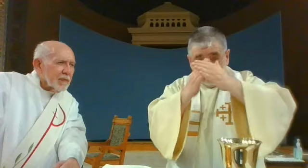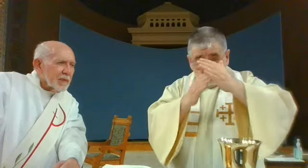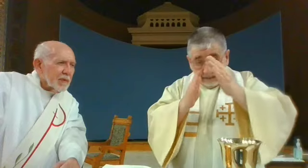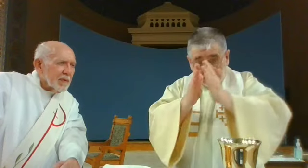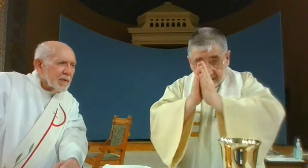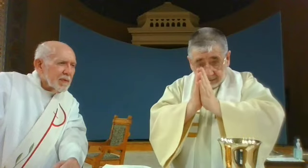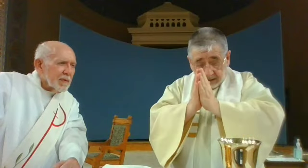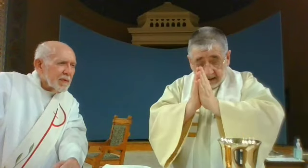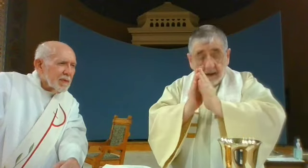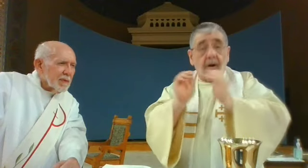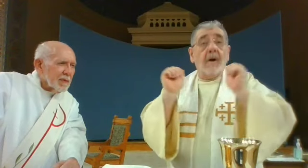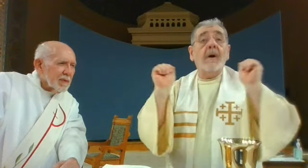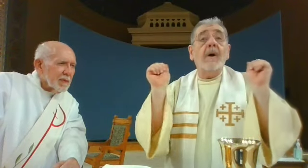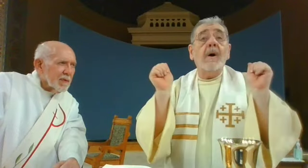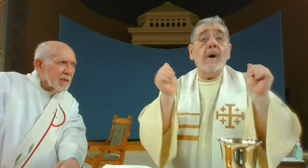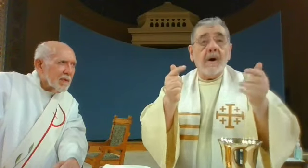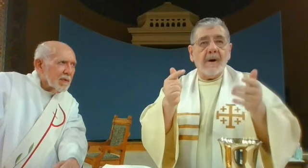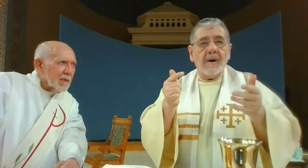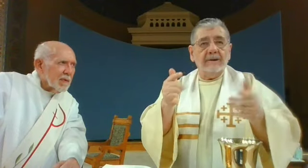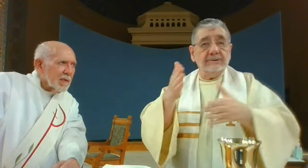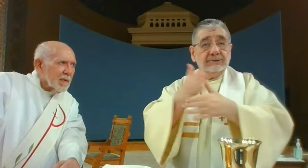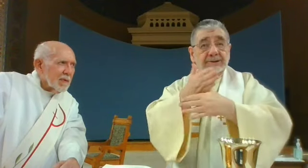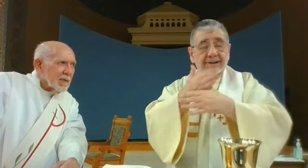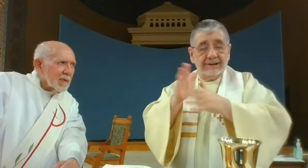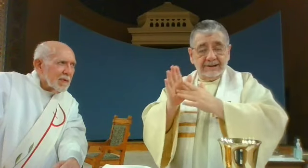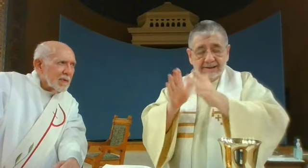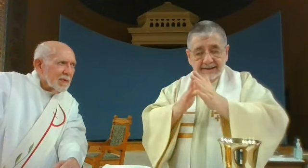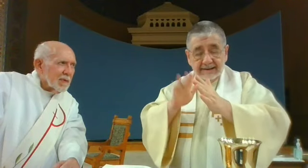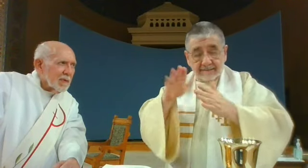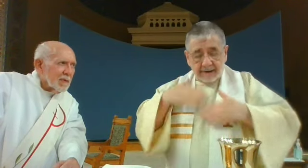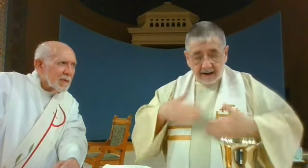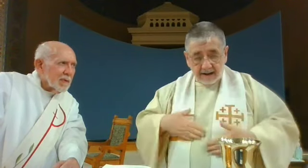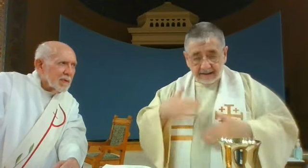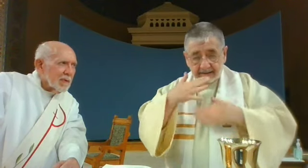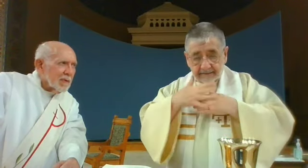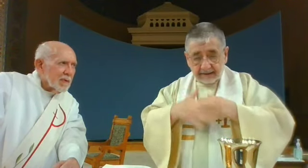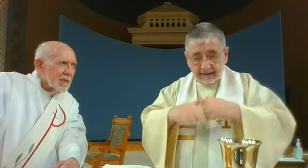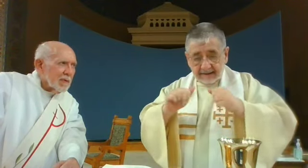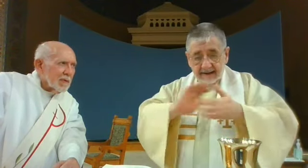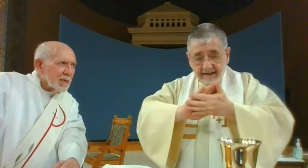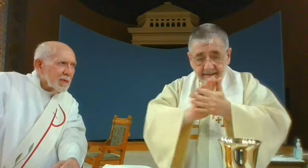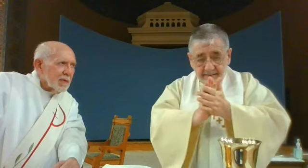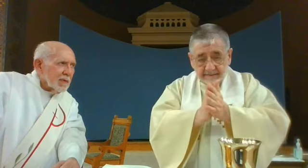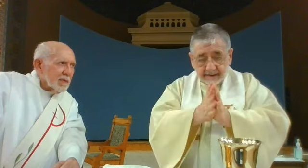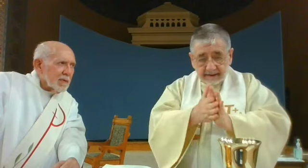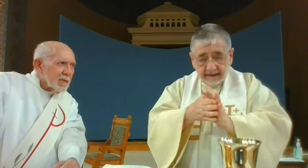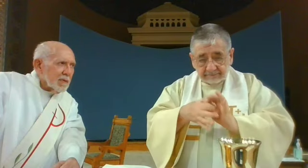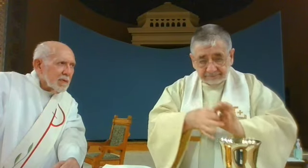Humbly we pray that by partaking of the body and blood of Christ, we may be gathered into one